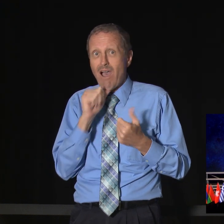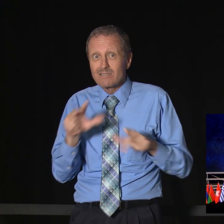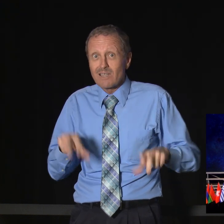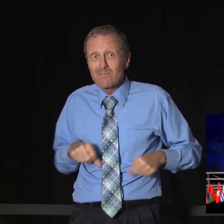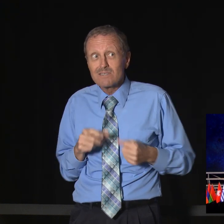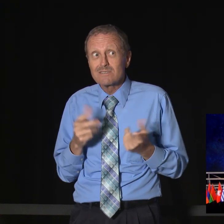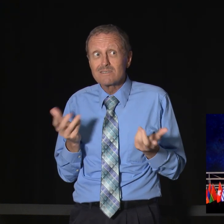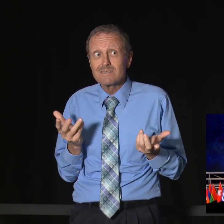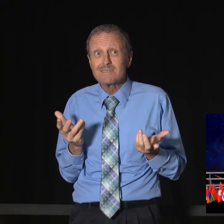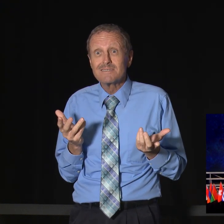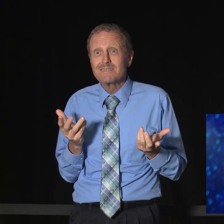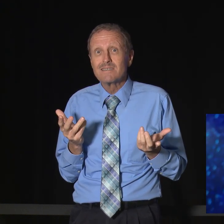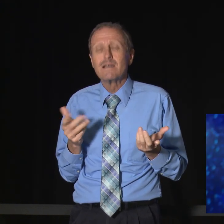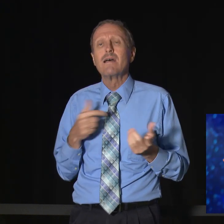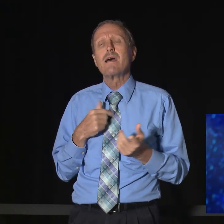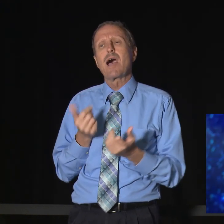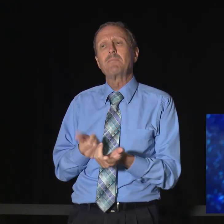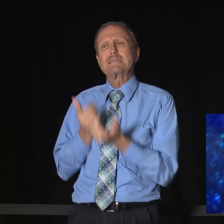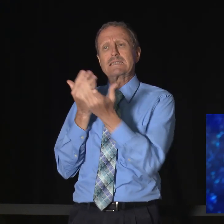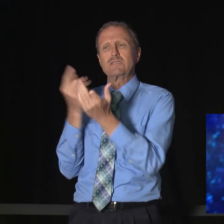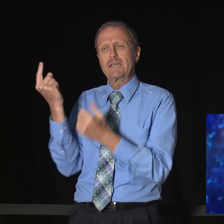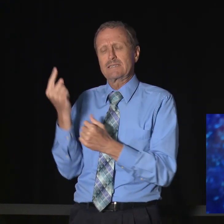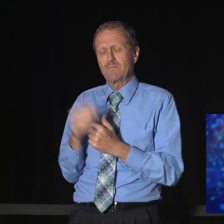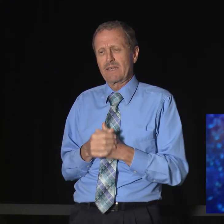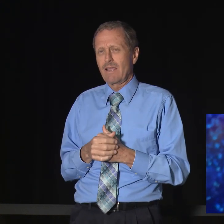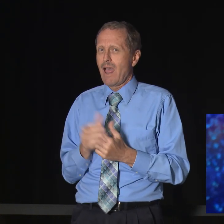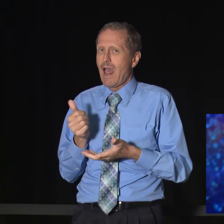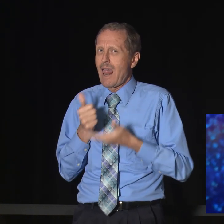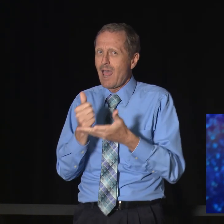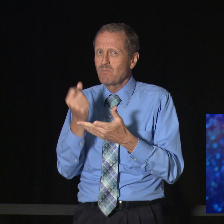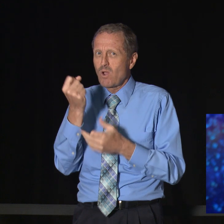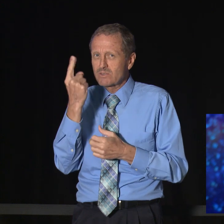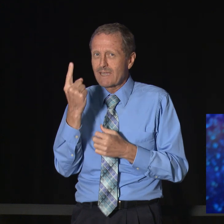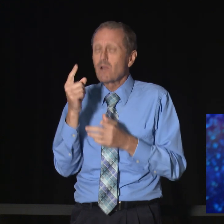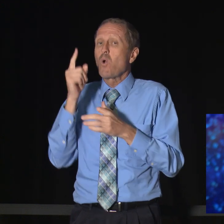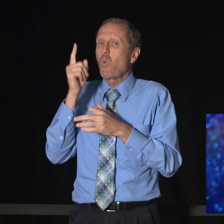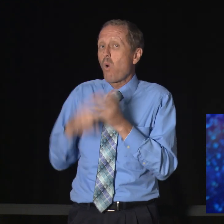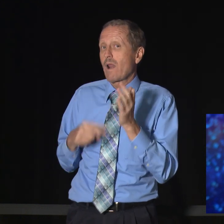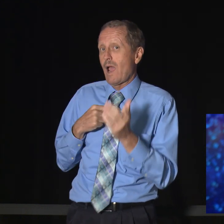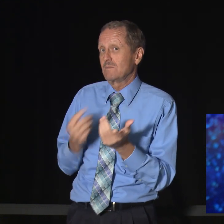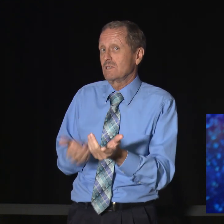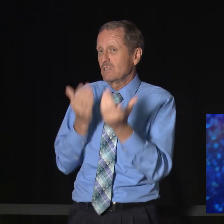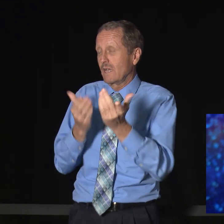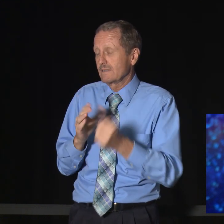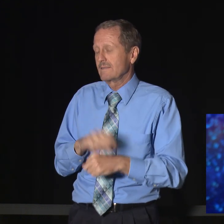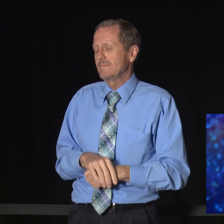I'm going to suggest something to you, but I want to help you to understand what I'm going to suggest.